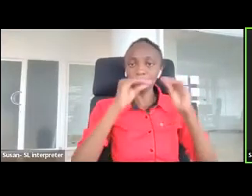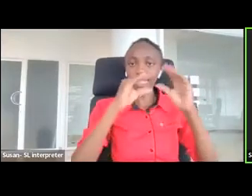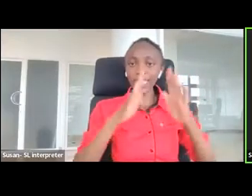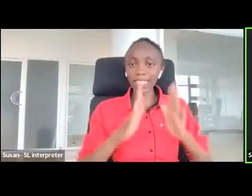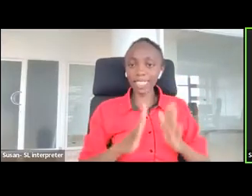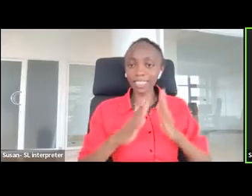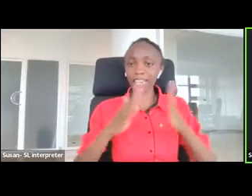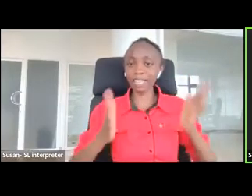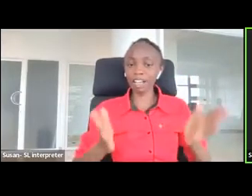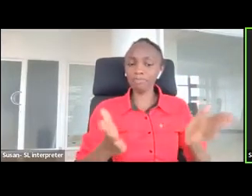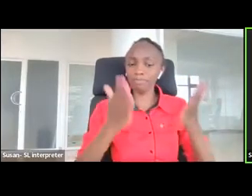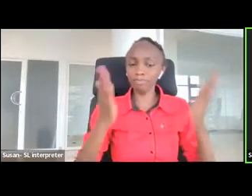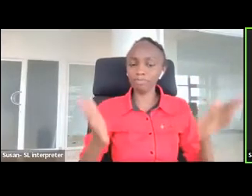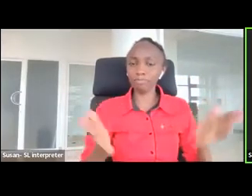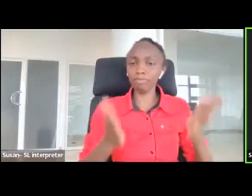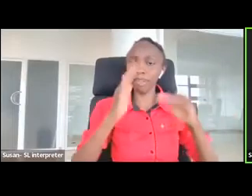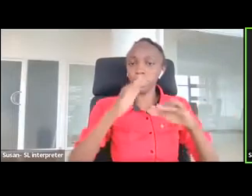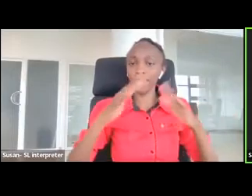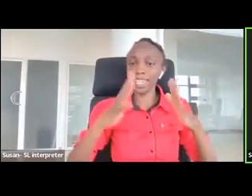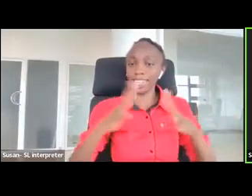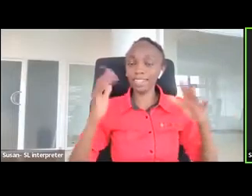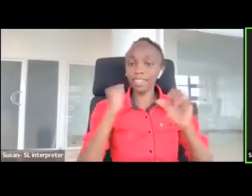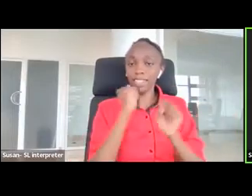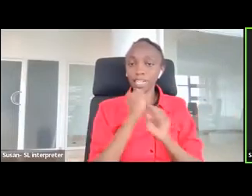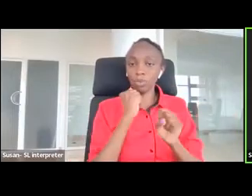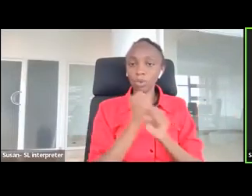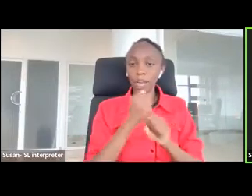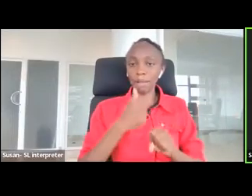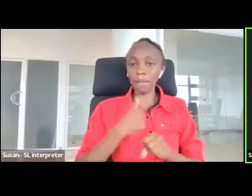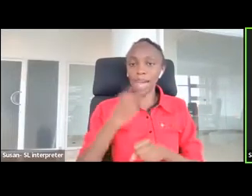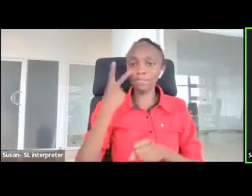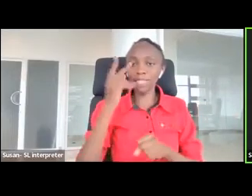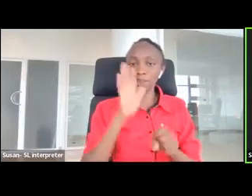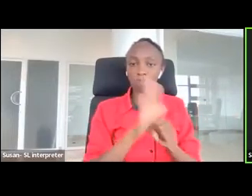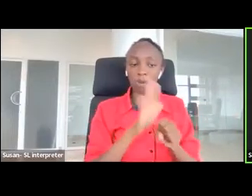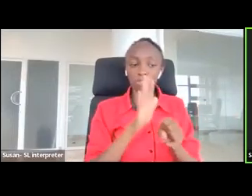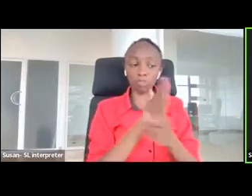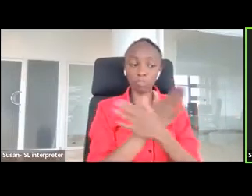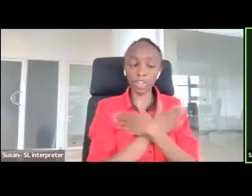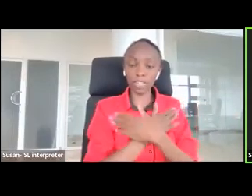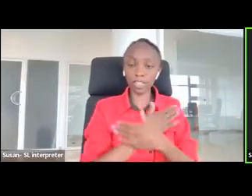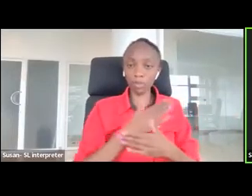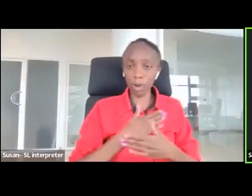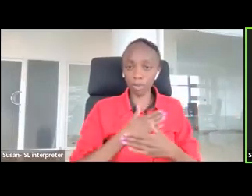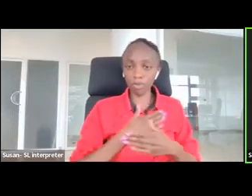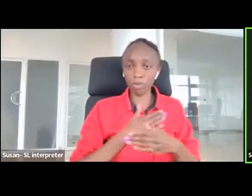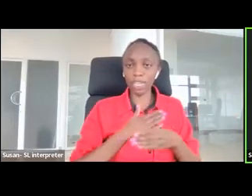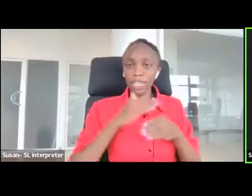for great work. I have seen so many of my friends in this meeting,